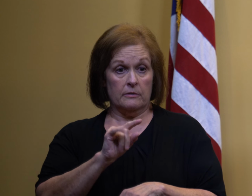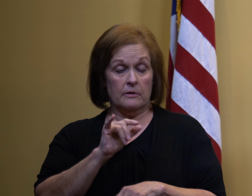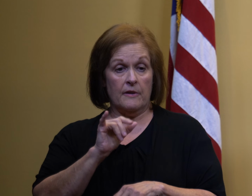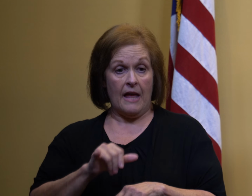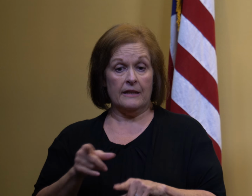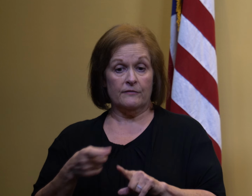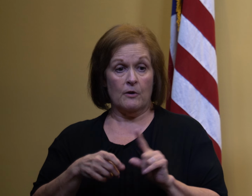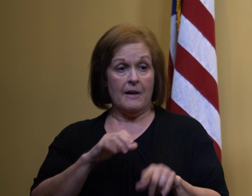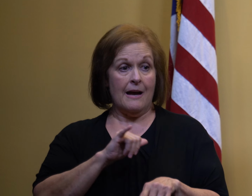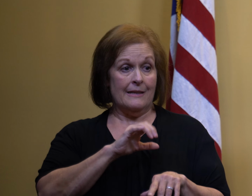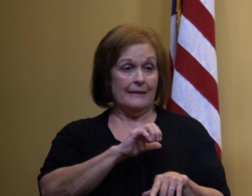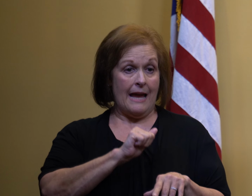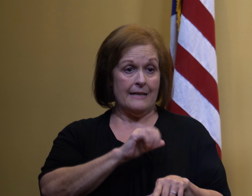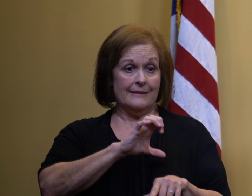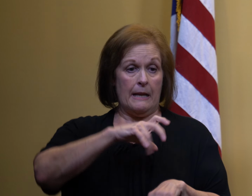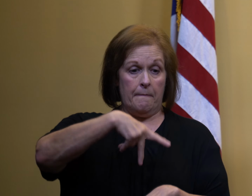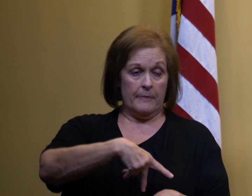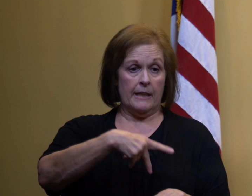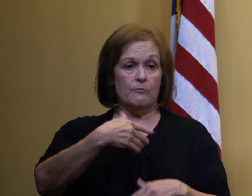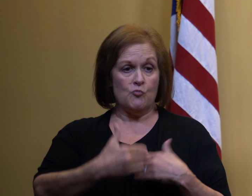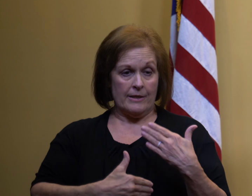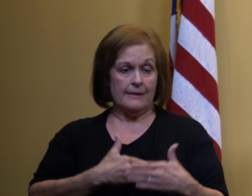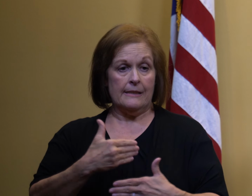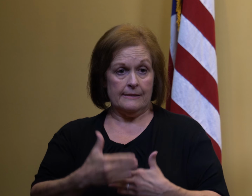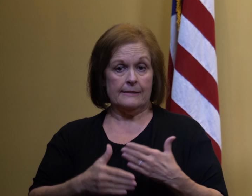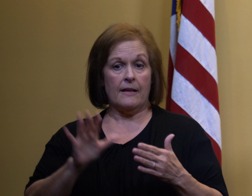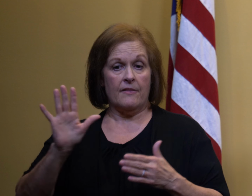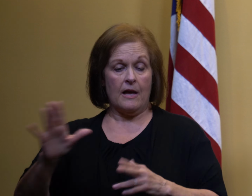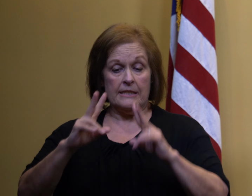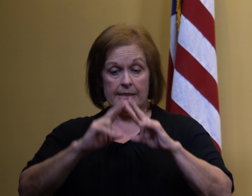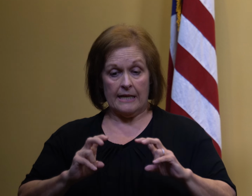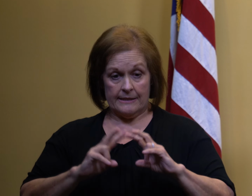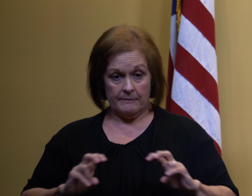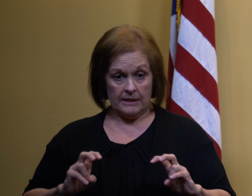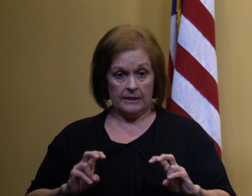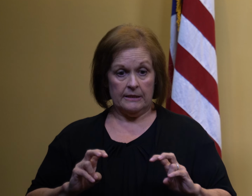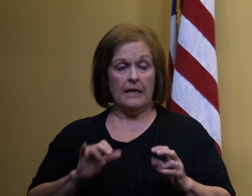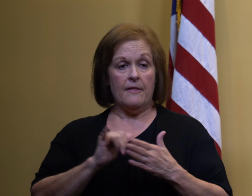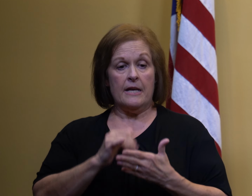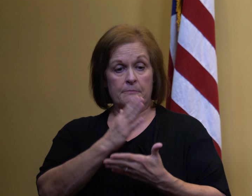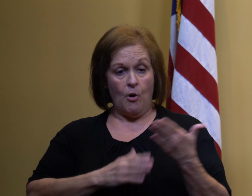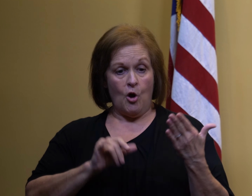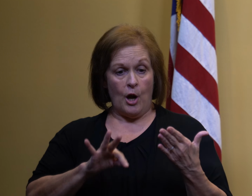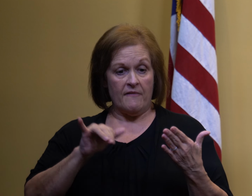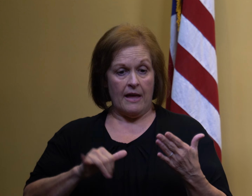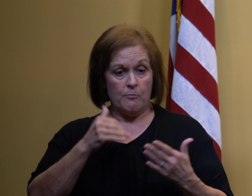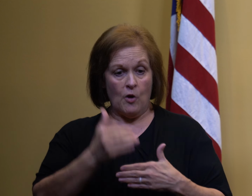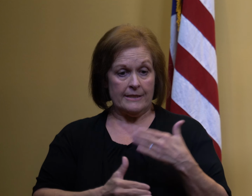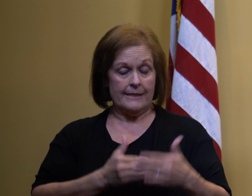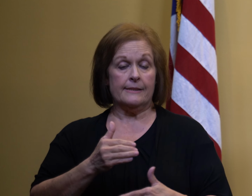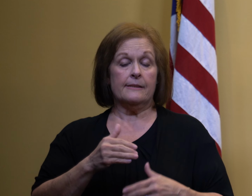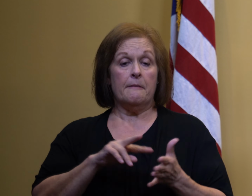from the IACP process overall. The assessment center is a part of that process,